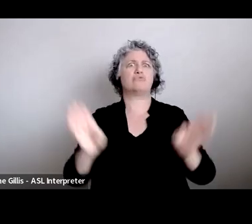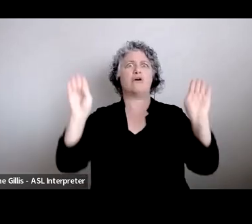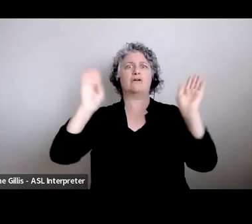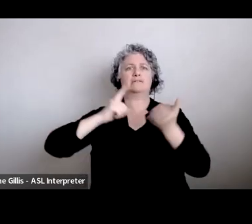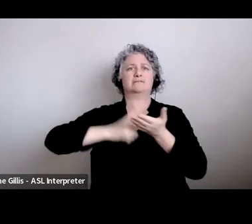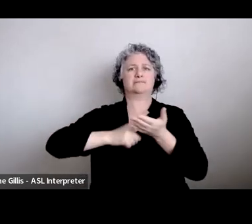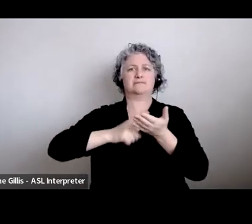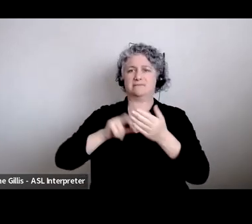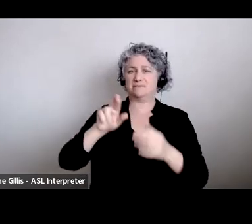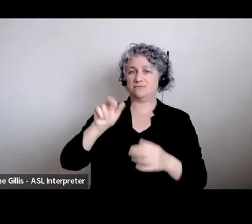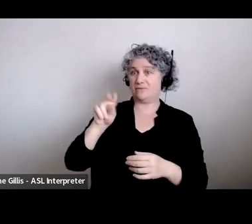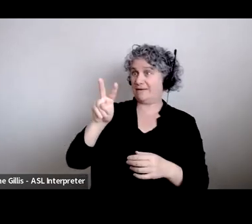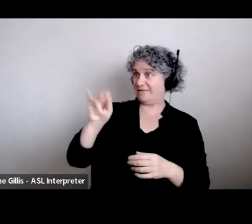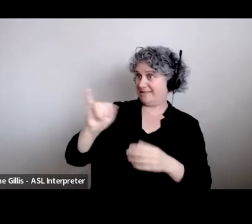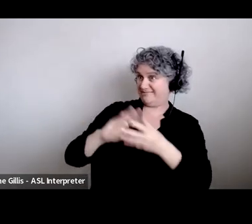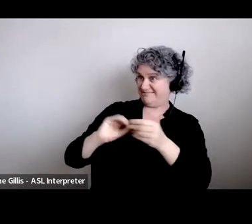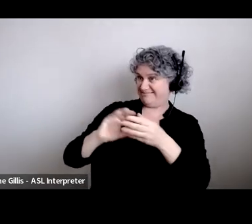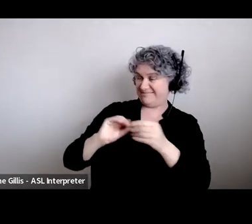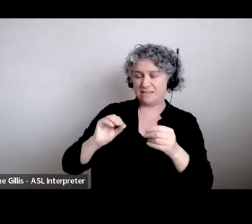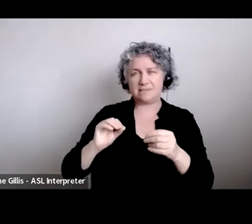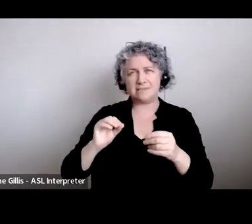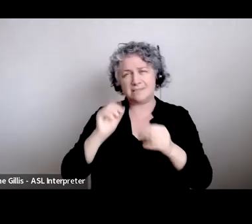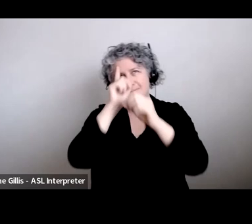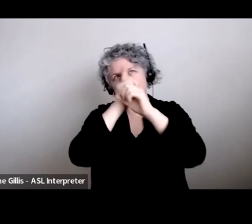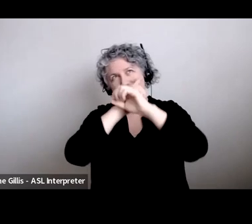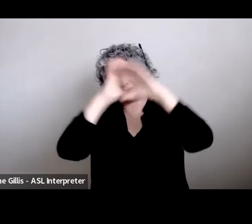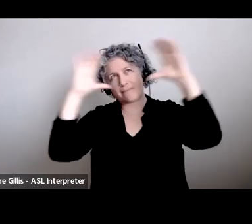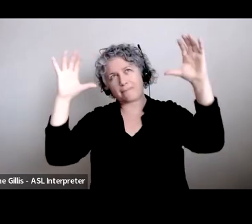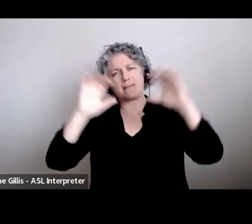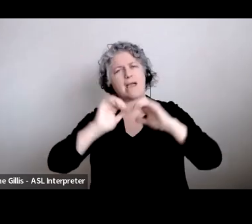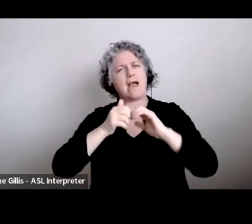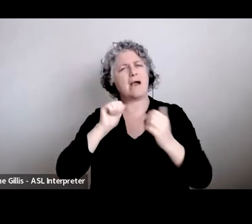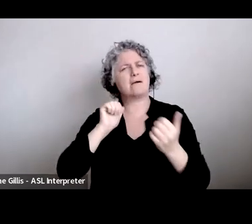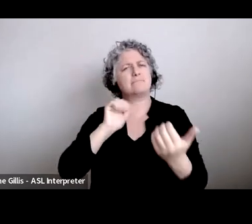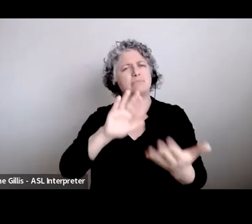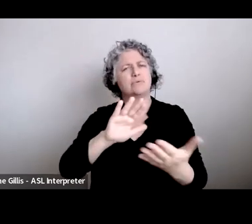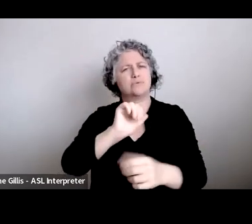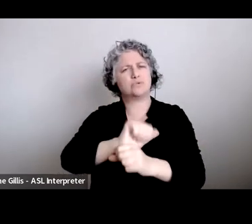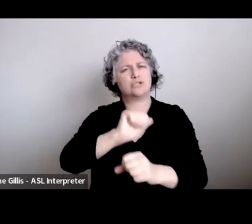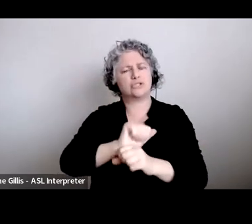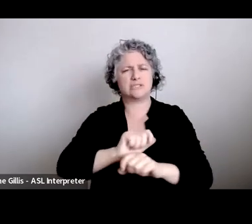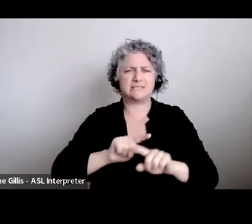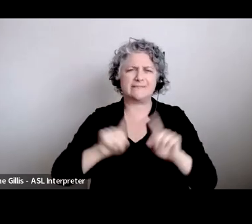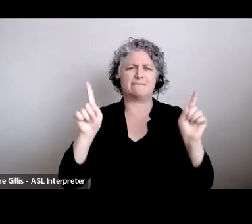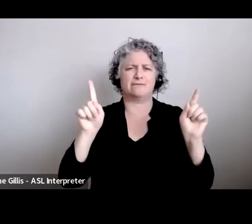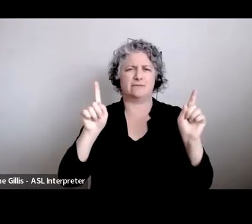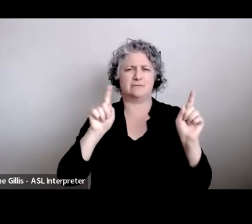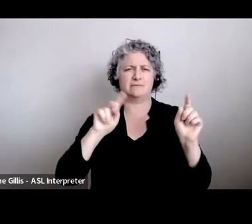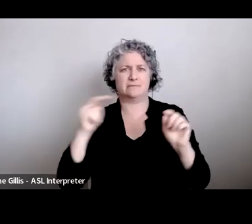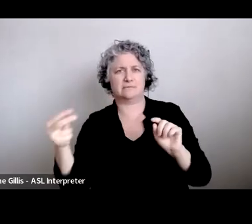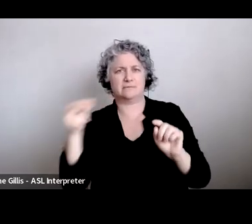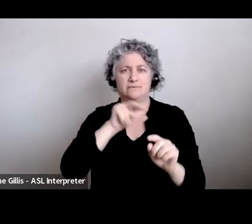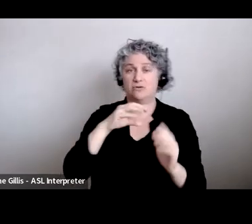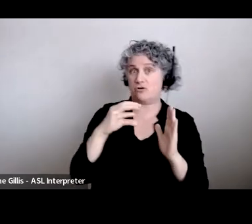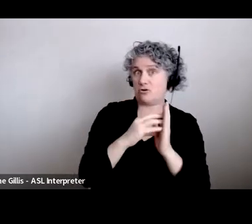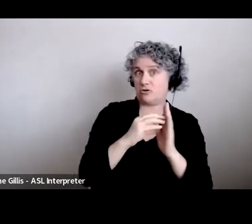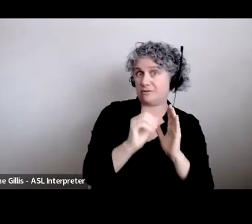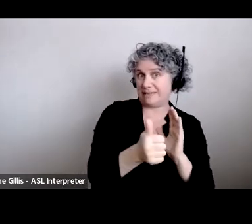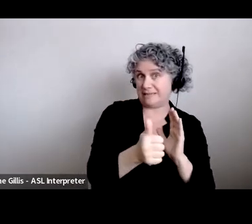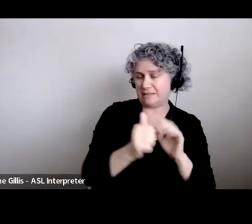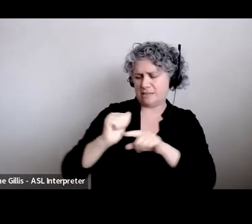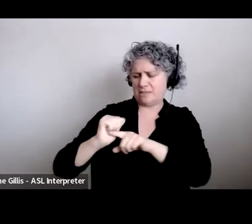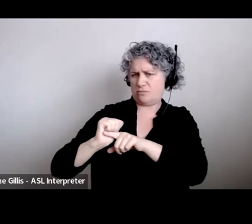is just conceptualizing different ways of working. And so I think that Article 10 and the